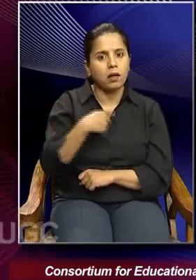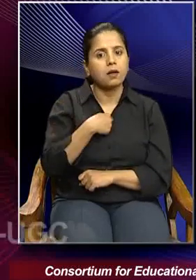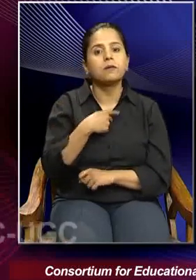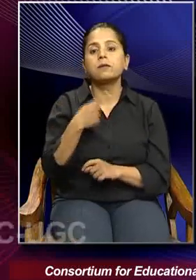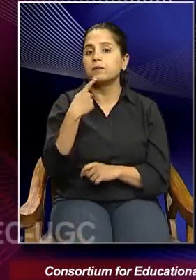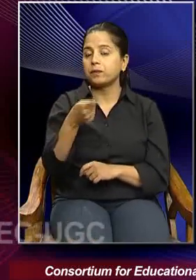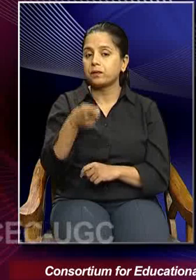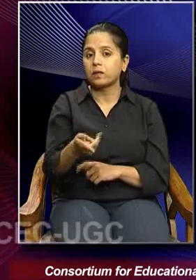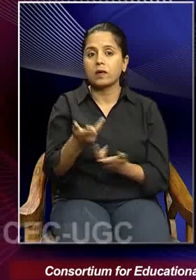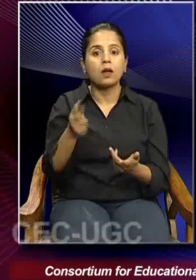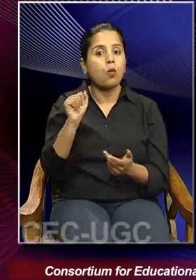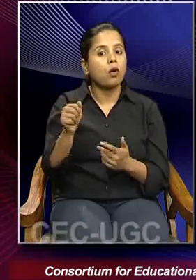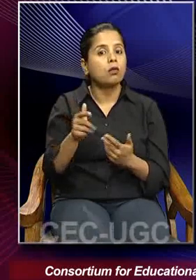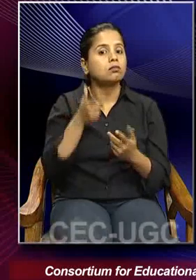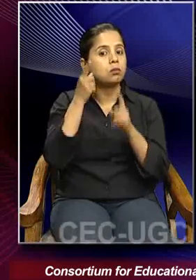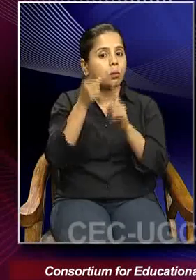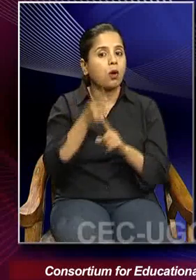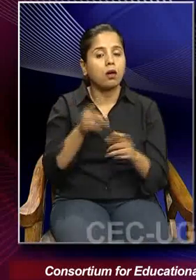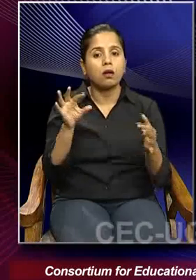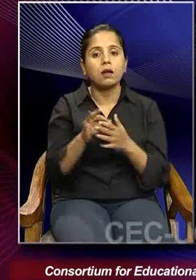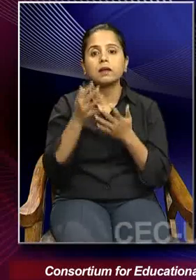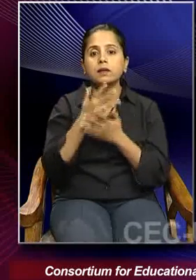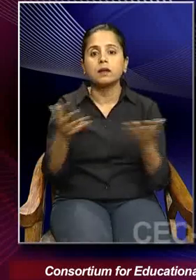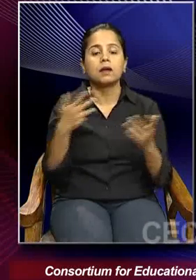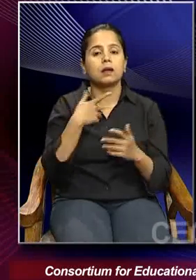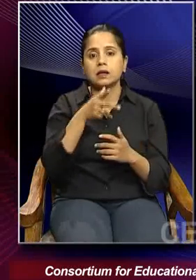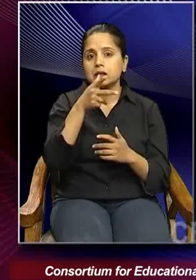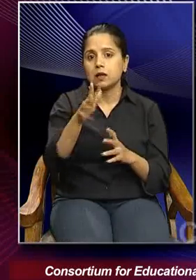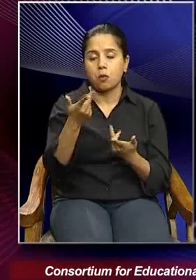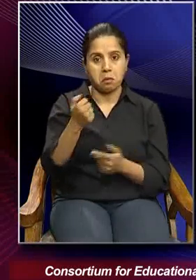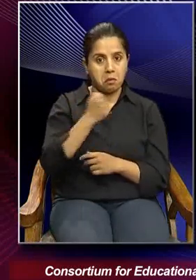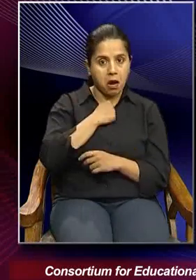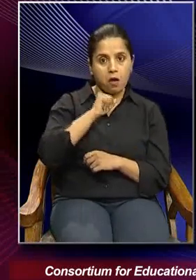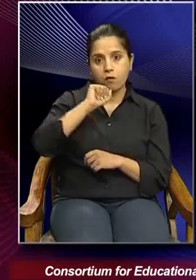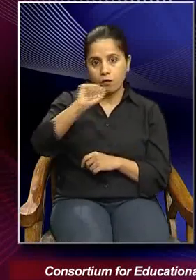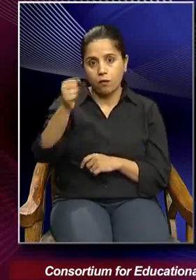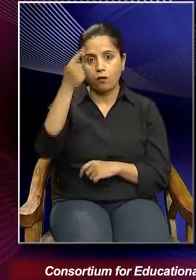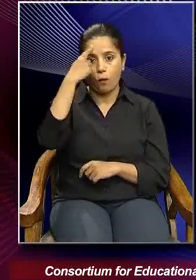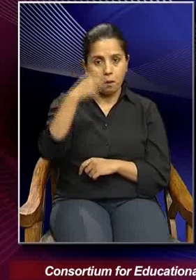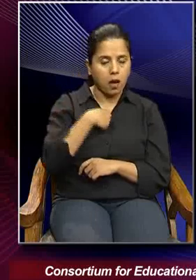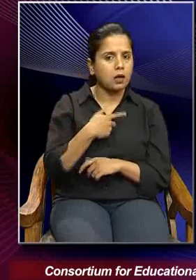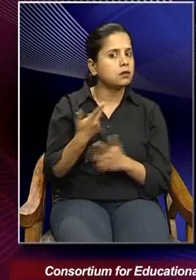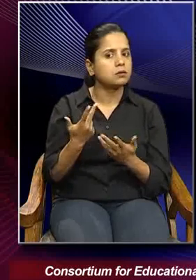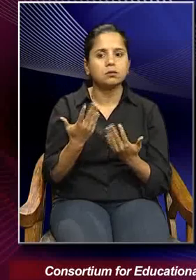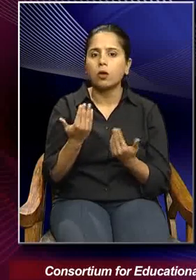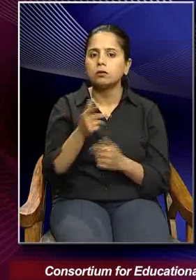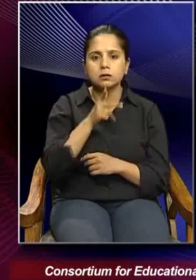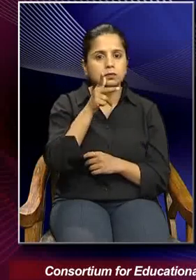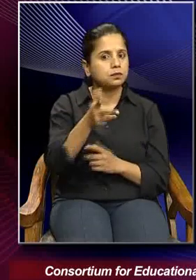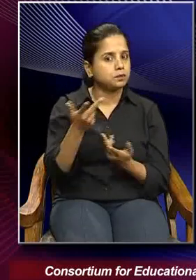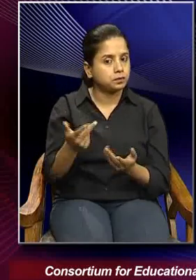is attributed to these objects which we consider to be mine or for me. And this